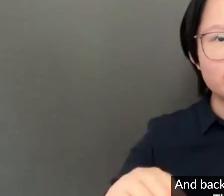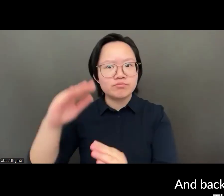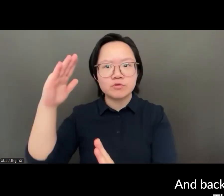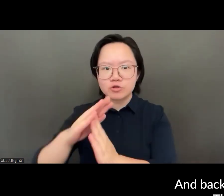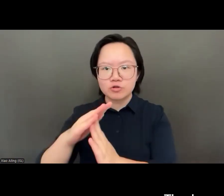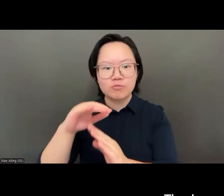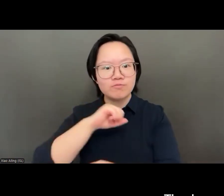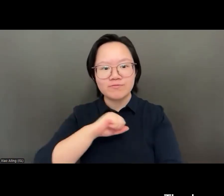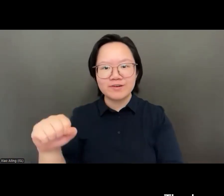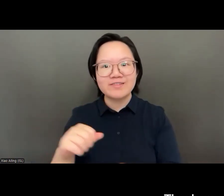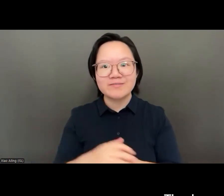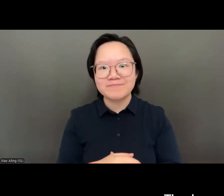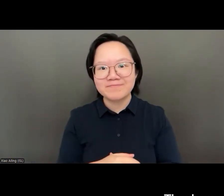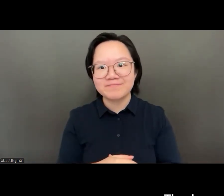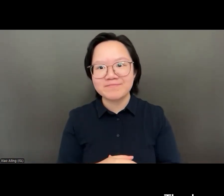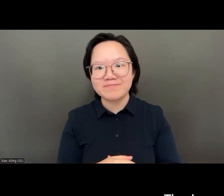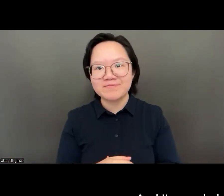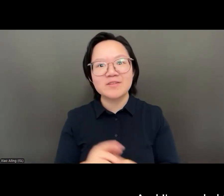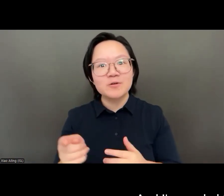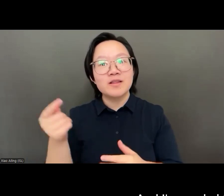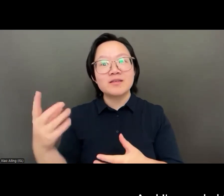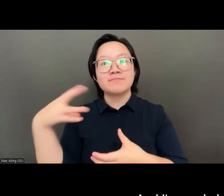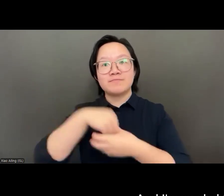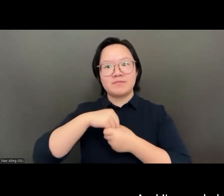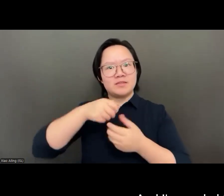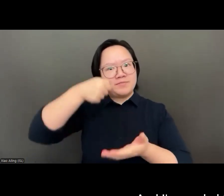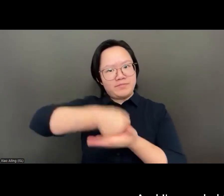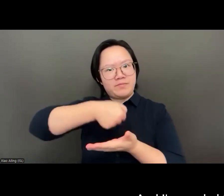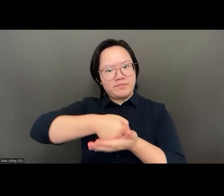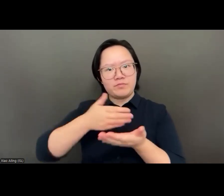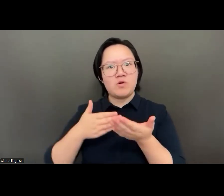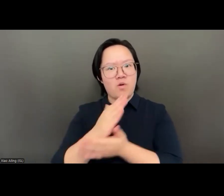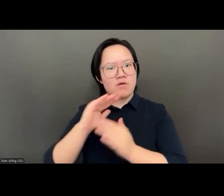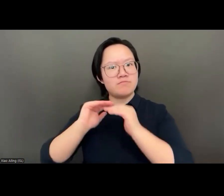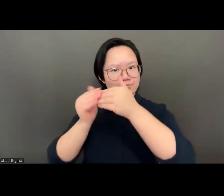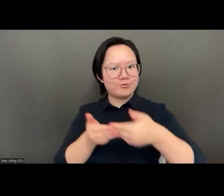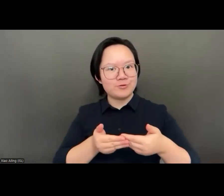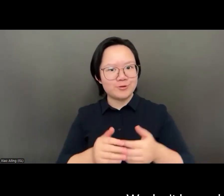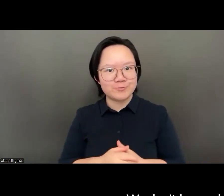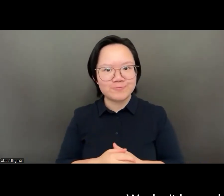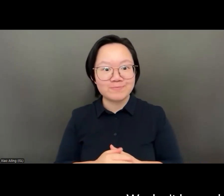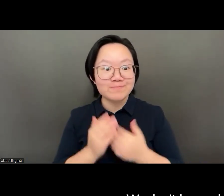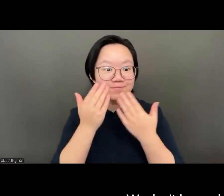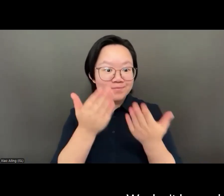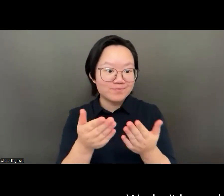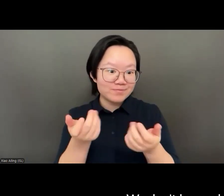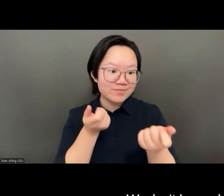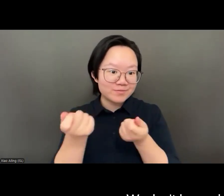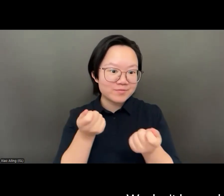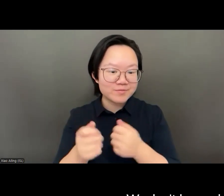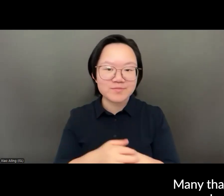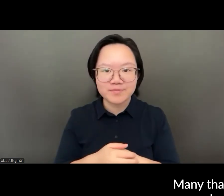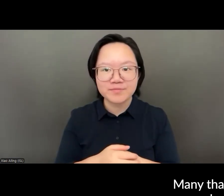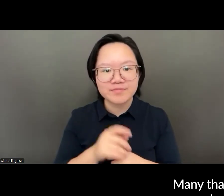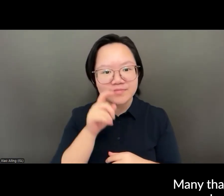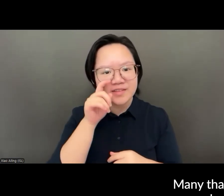you, Thank Amber. you. Thank you very much, Lucy, and I'm so glad that you could join us. We don't have a lot of time for